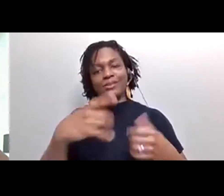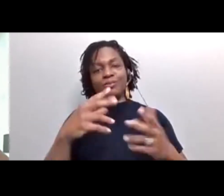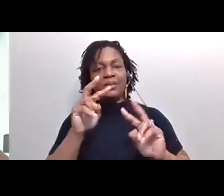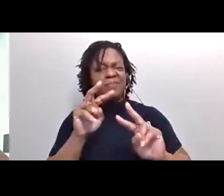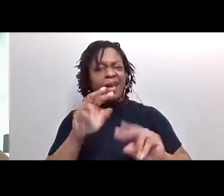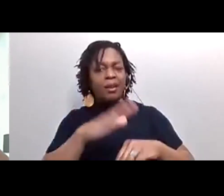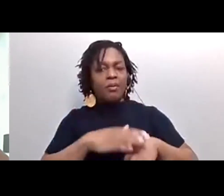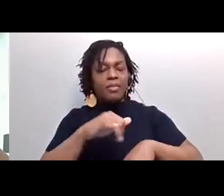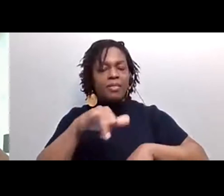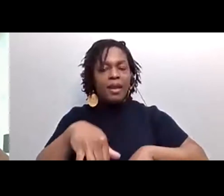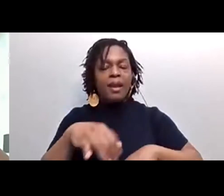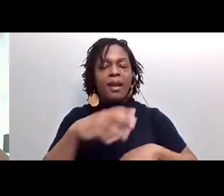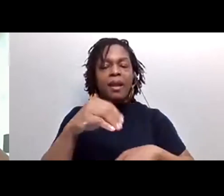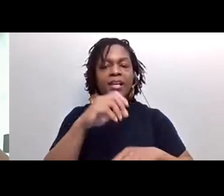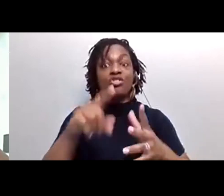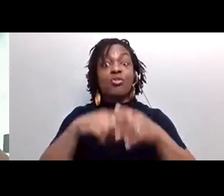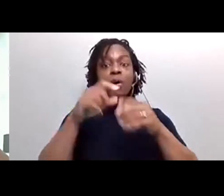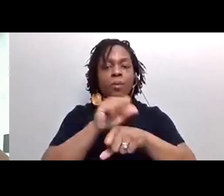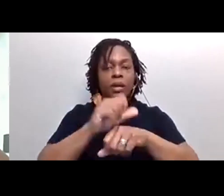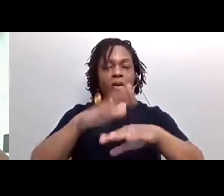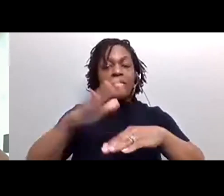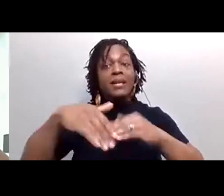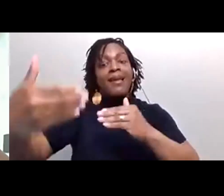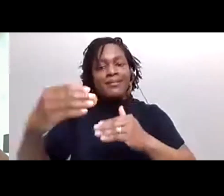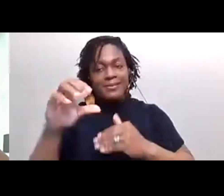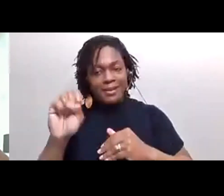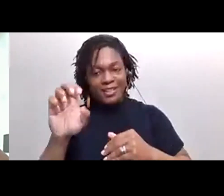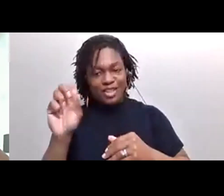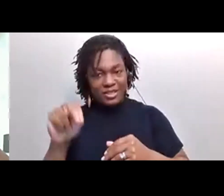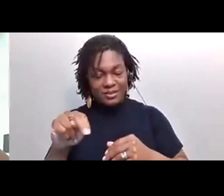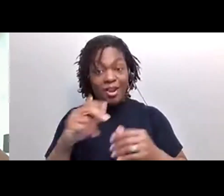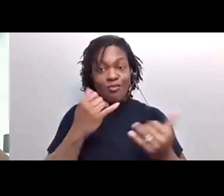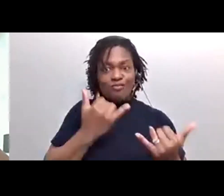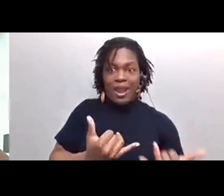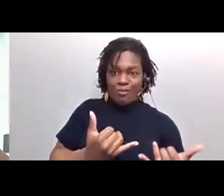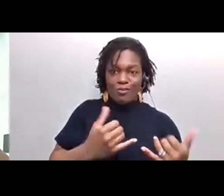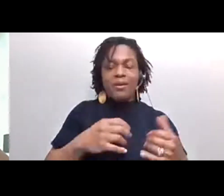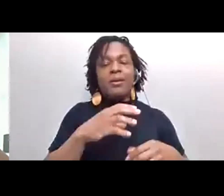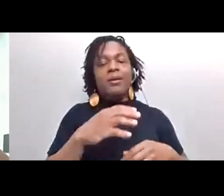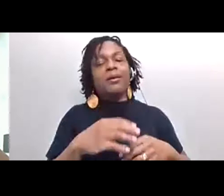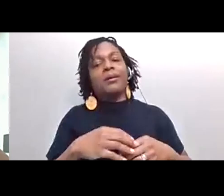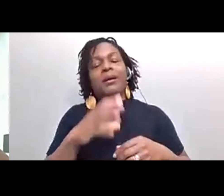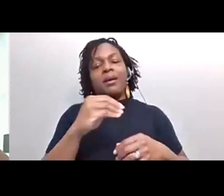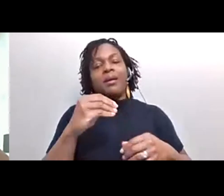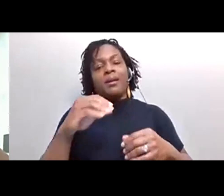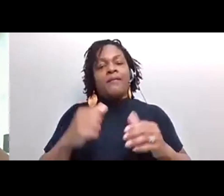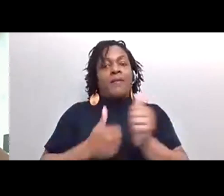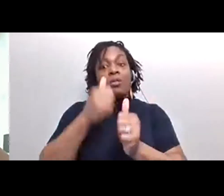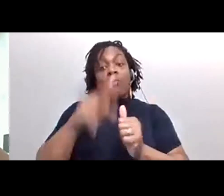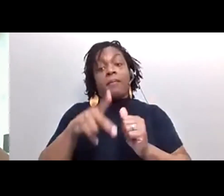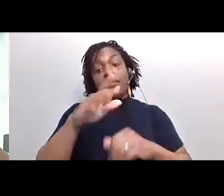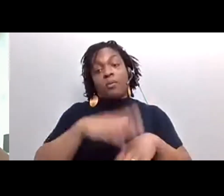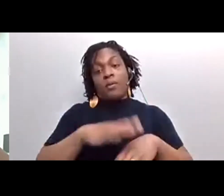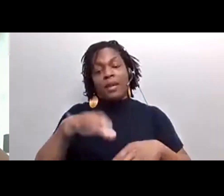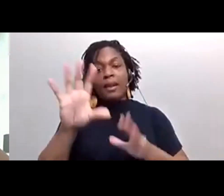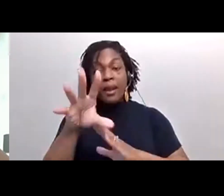session now. And there was quite a bit of discussion about how to follow up on the camera bill in